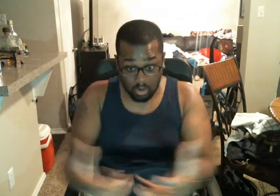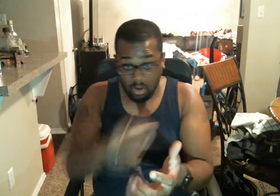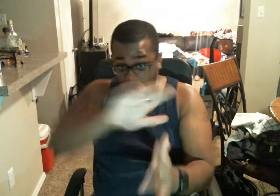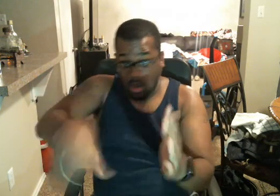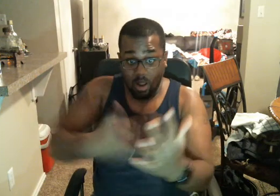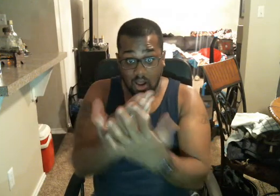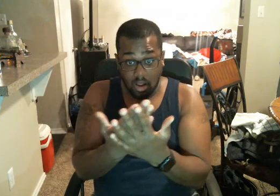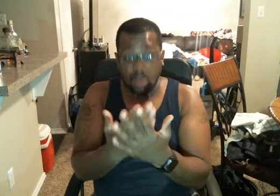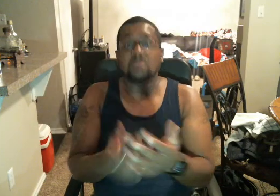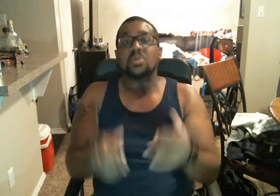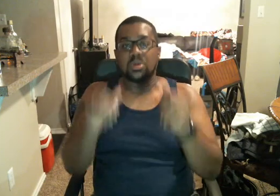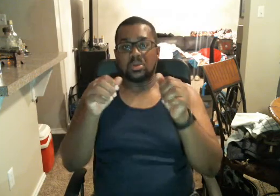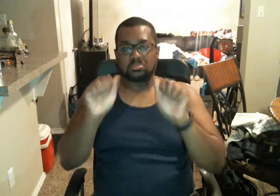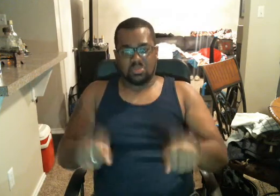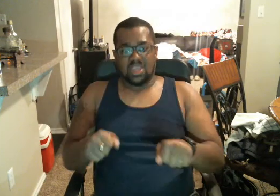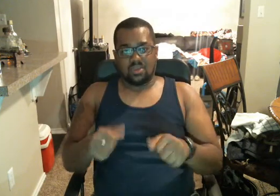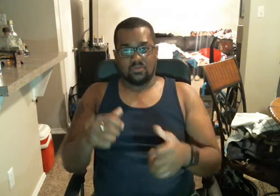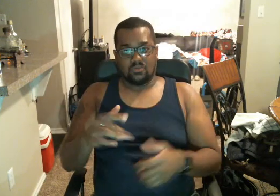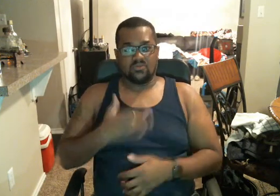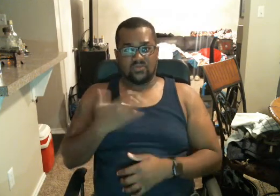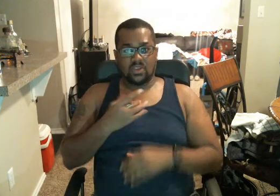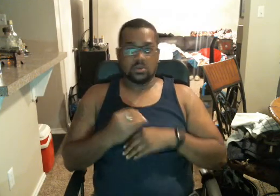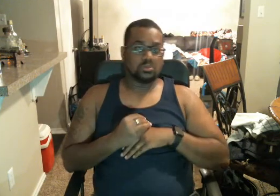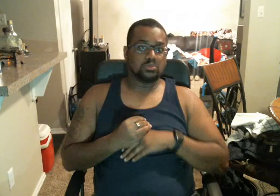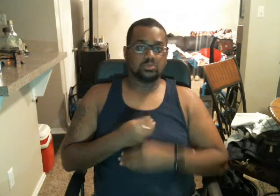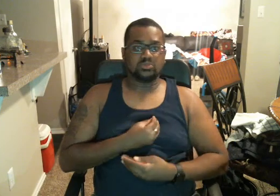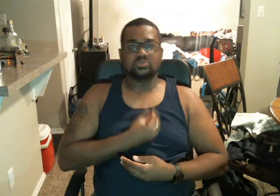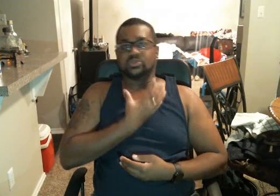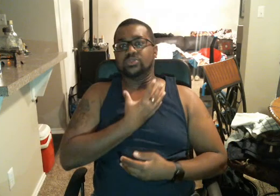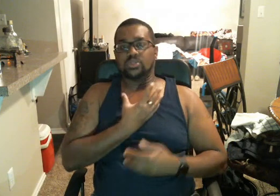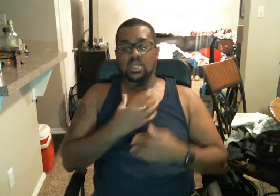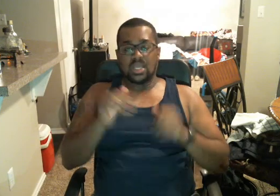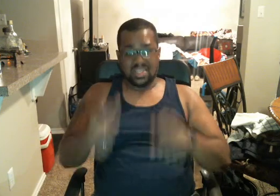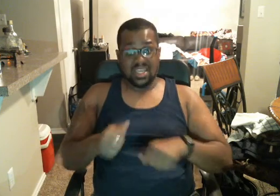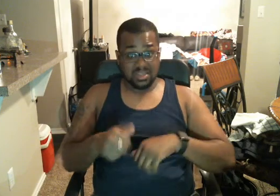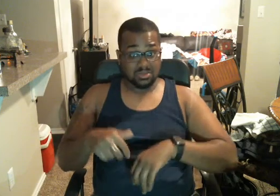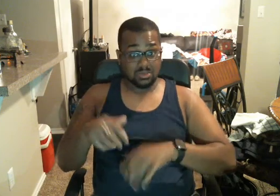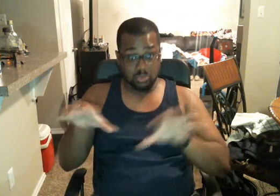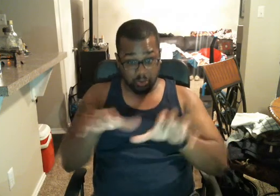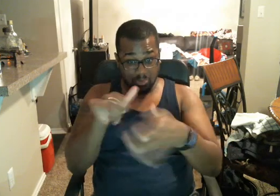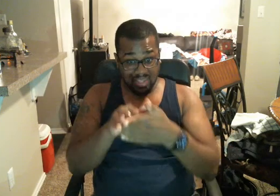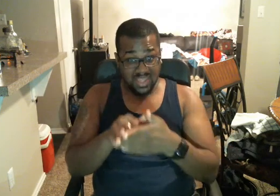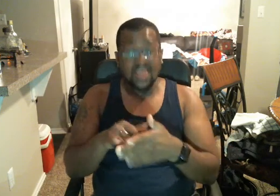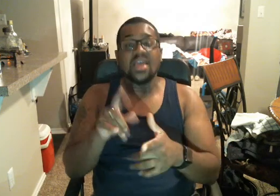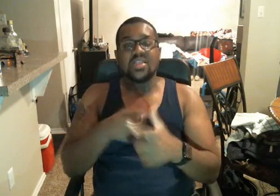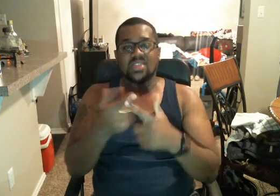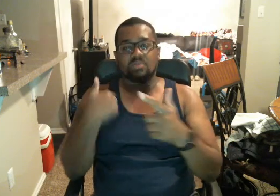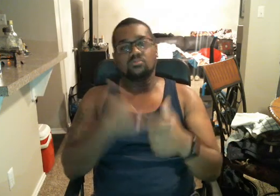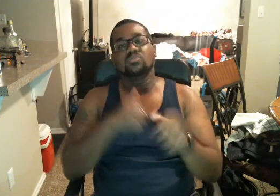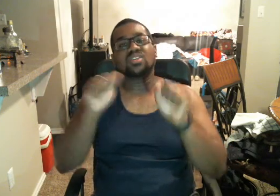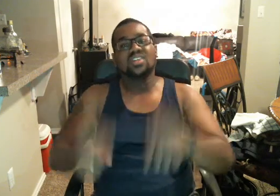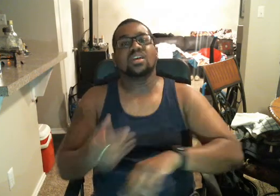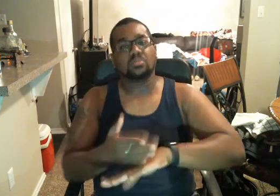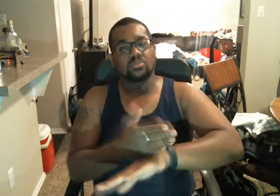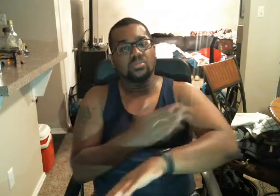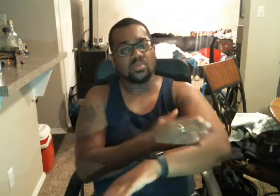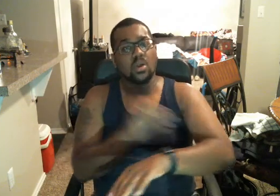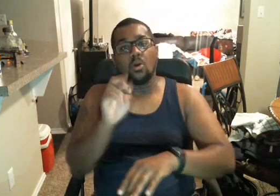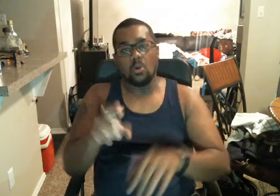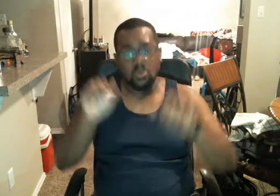all get out of the hole, or at least we would have the best possibility of getting out of the hole. How many of you struggle